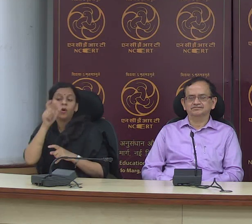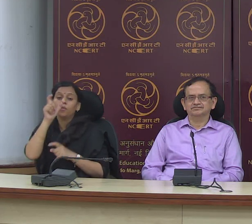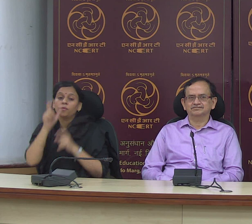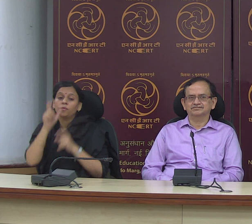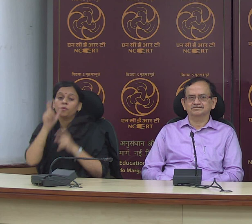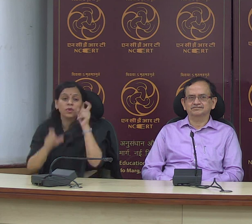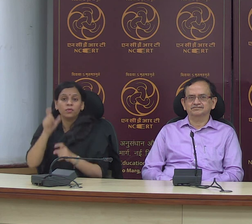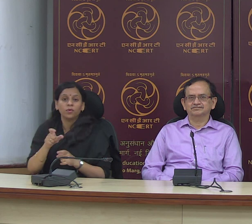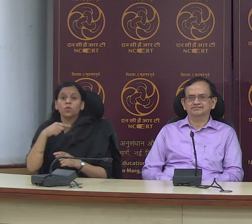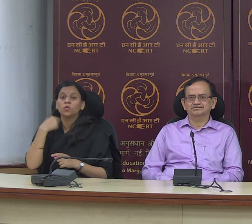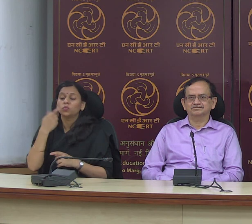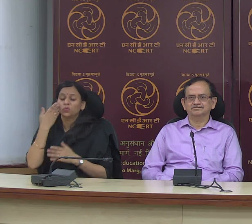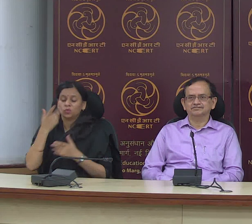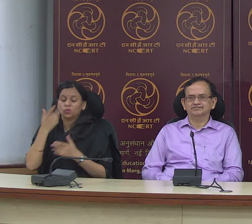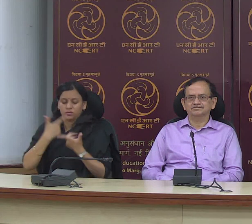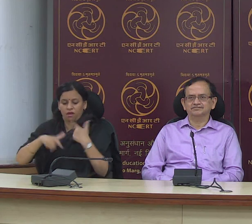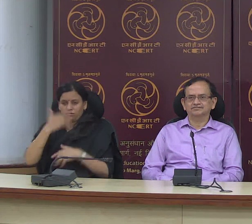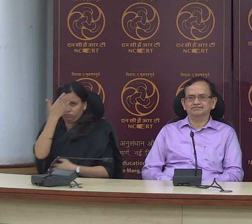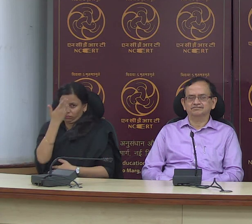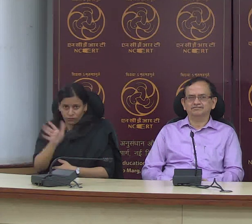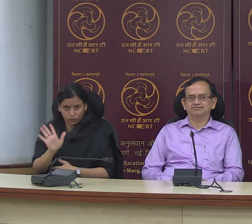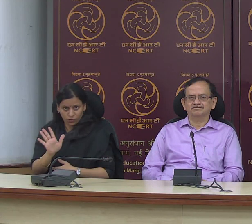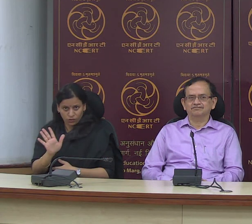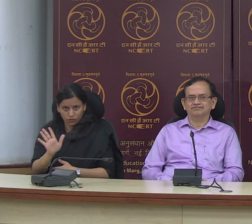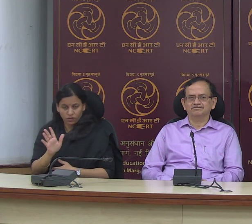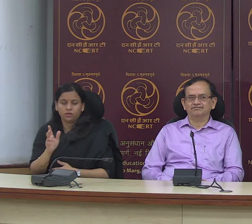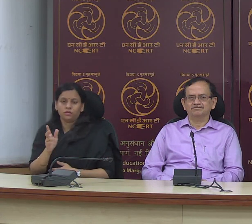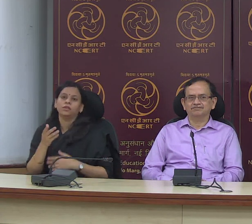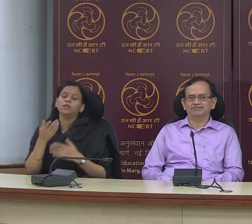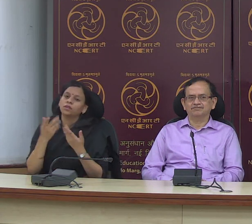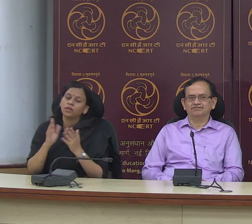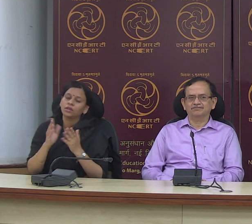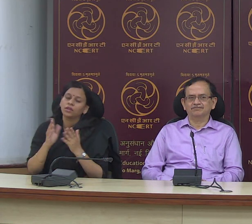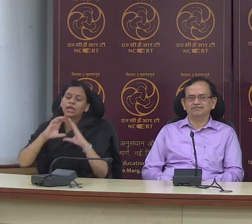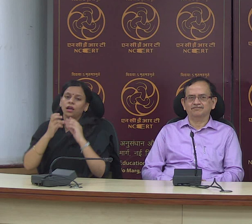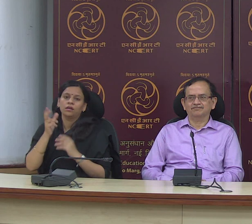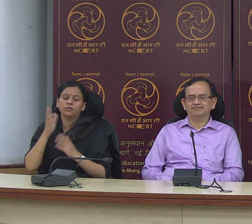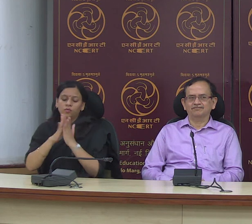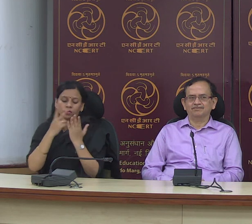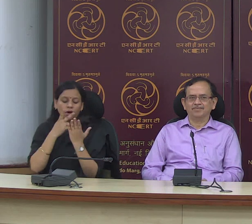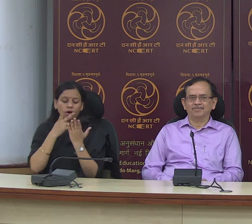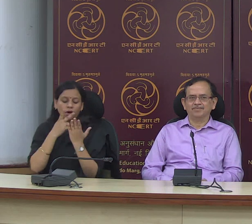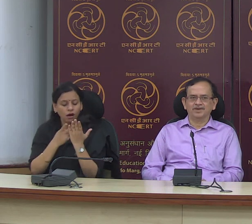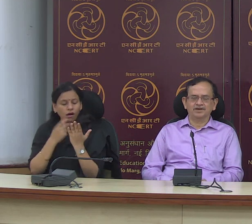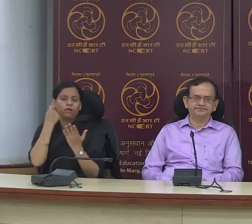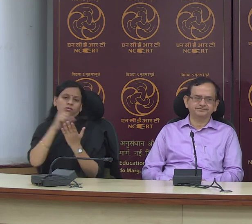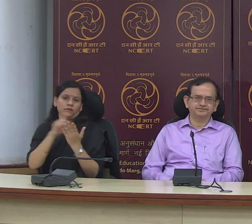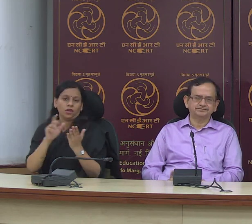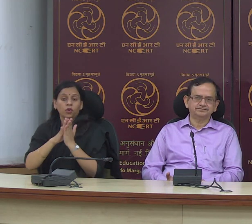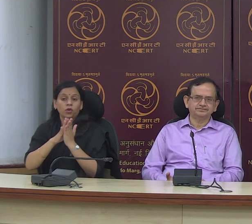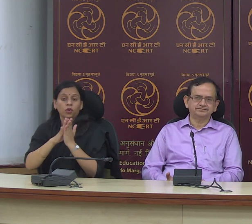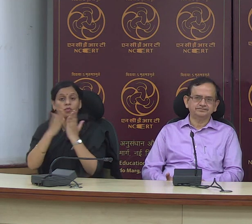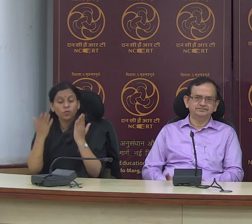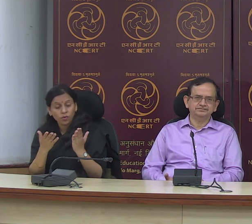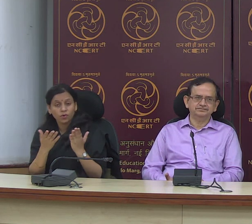like me who do not know sign language very well, they can also interact with these textbooks. So these